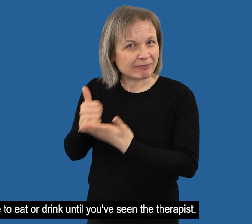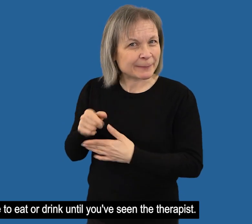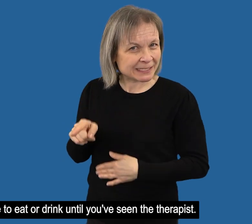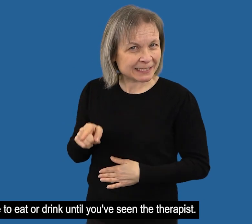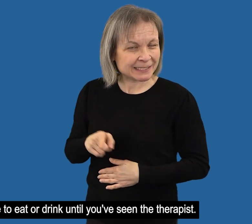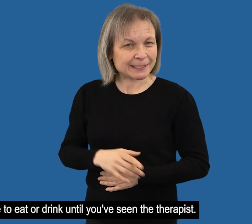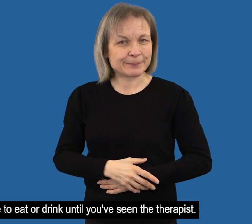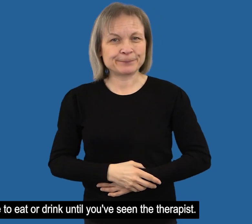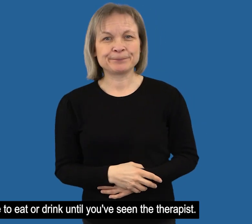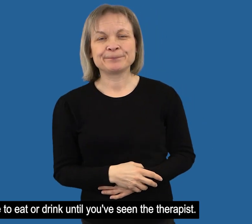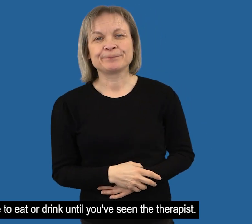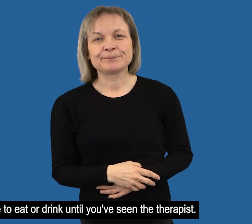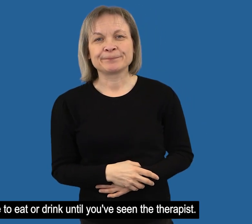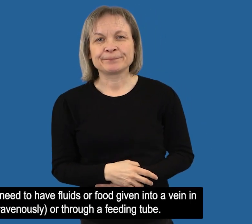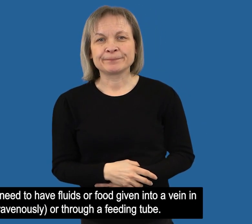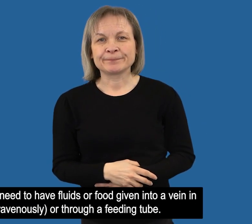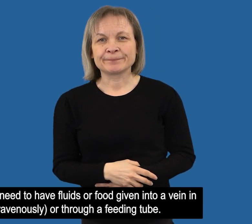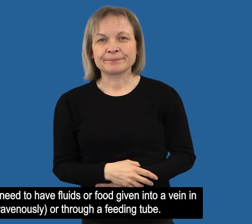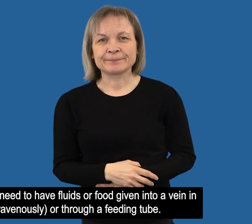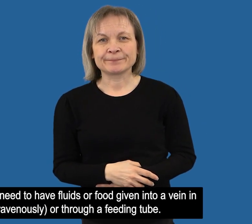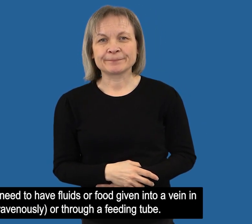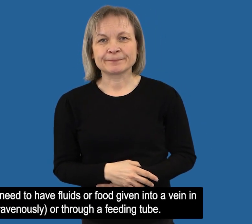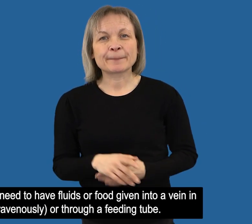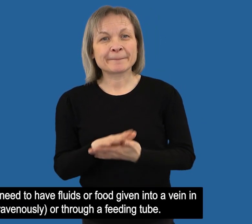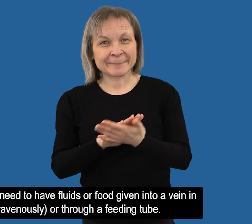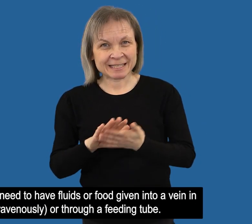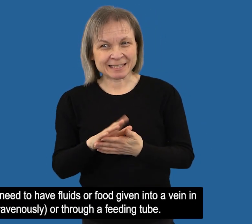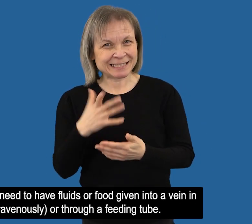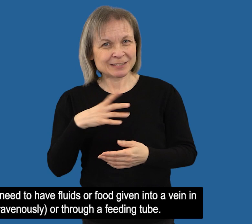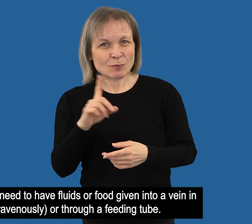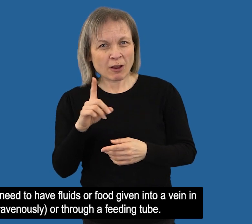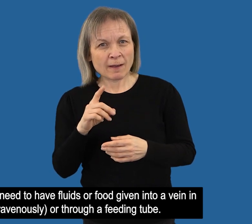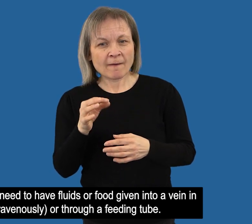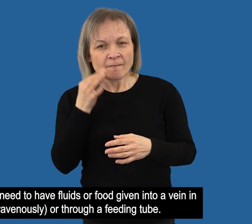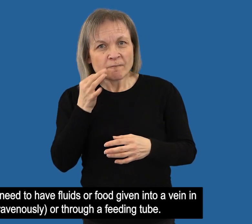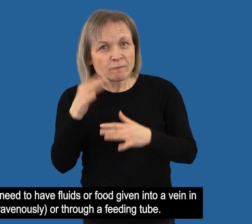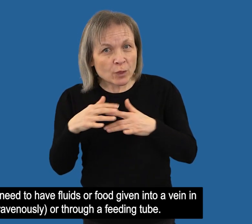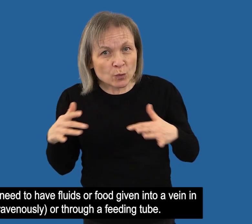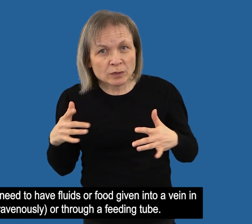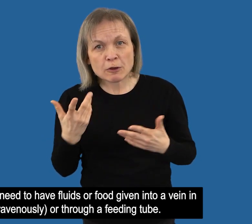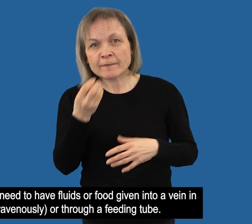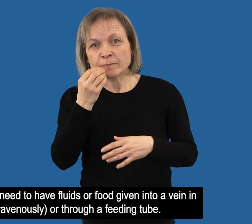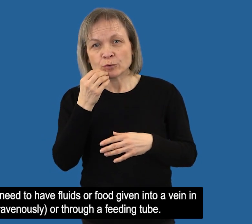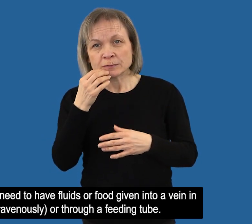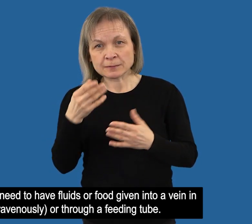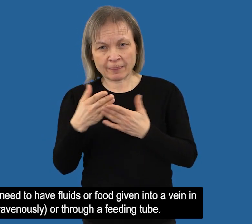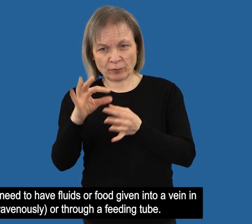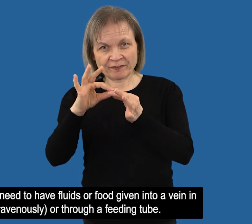You might not be able to eat or drink until you've seen the therapist. This means you may need to have fluids or